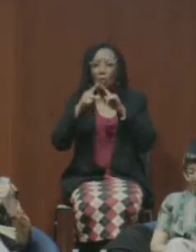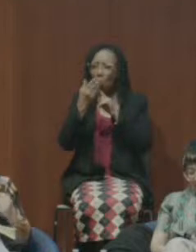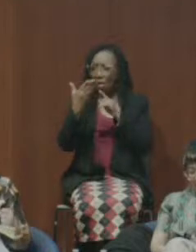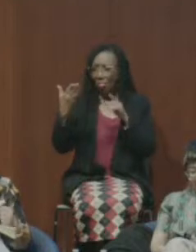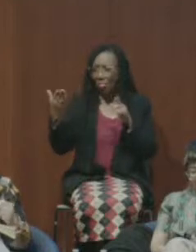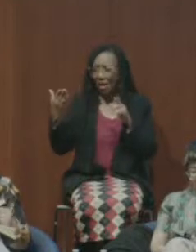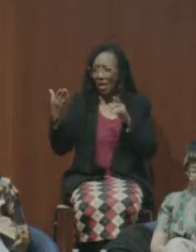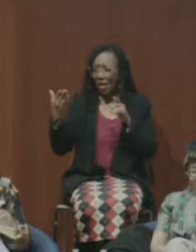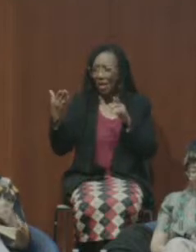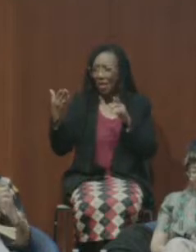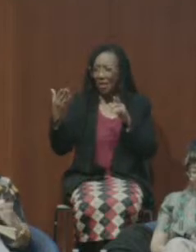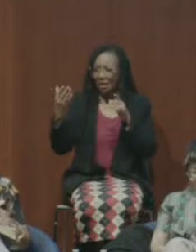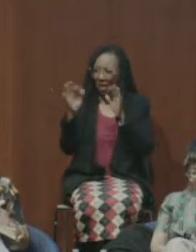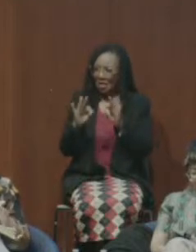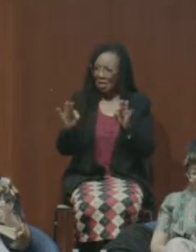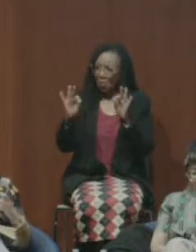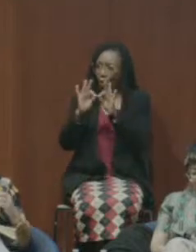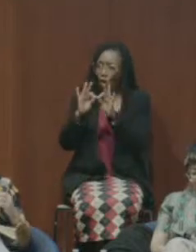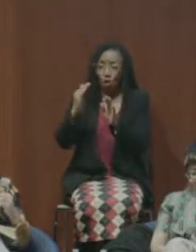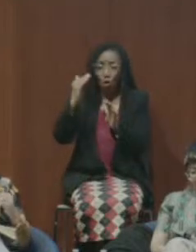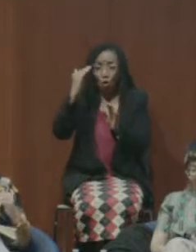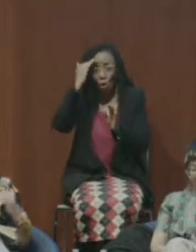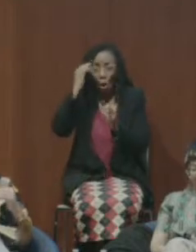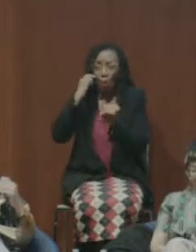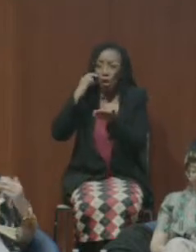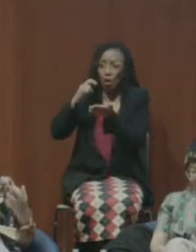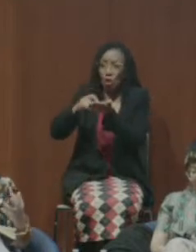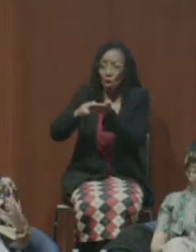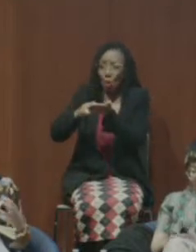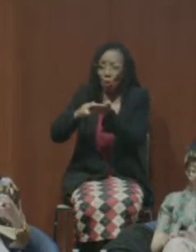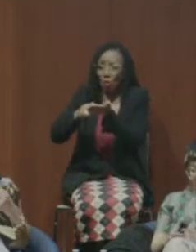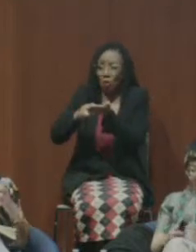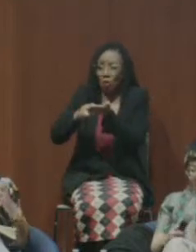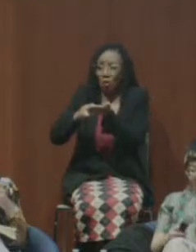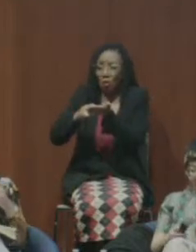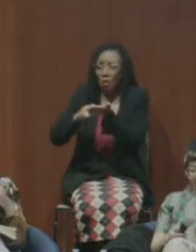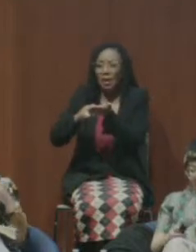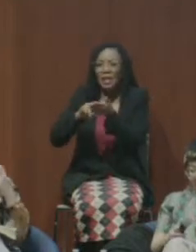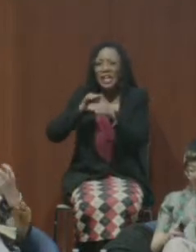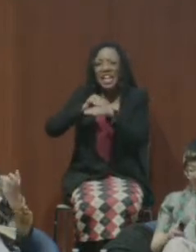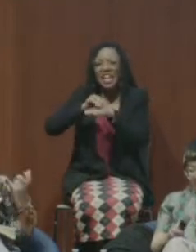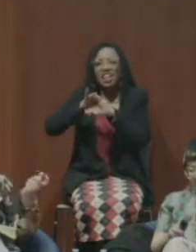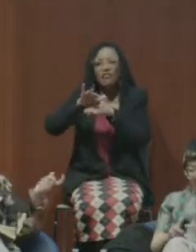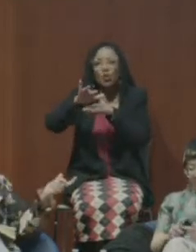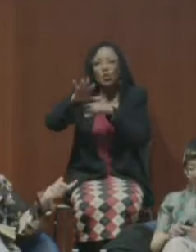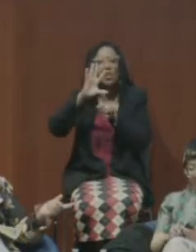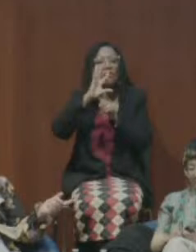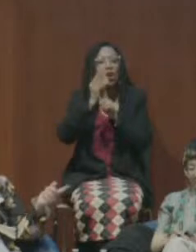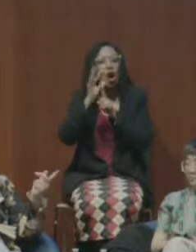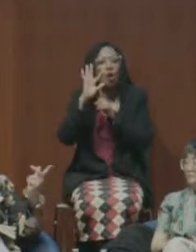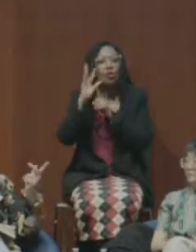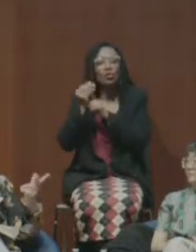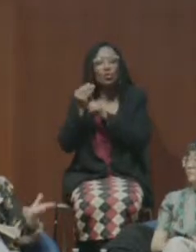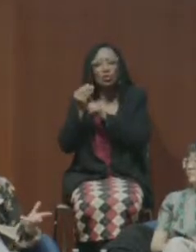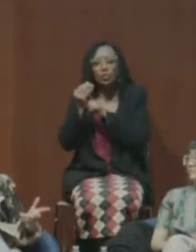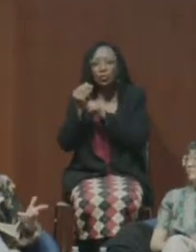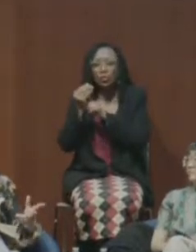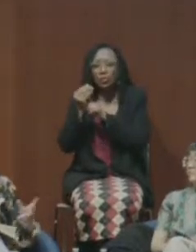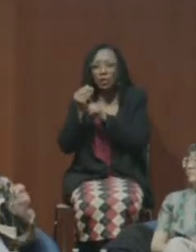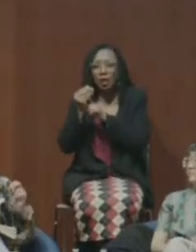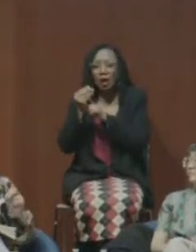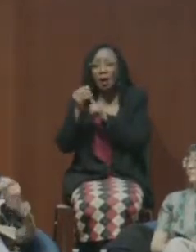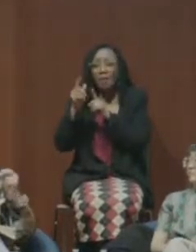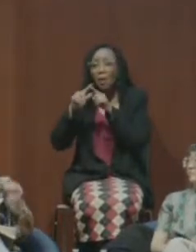is extremely important to note is the influence of culture of NGOs and